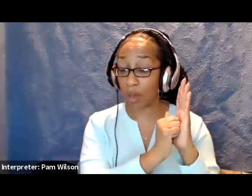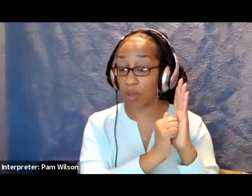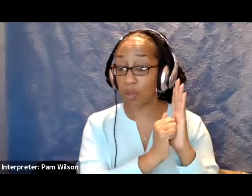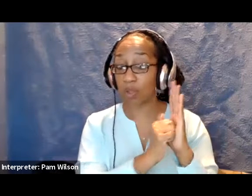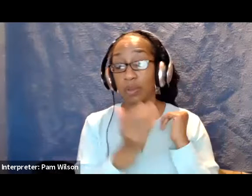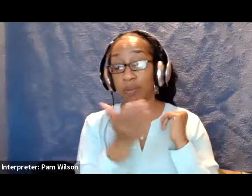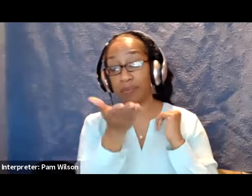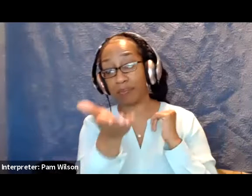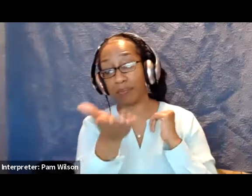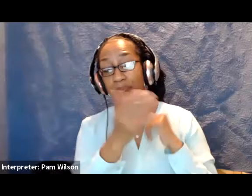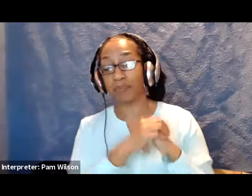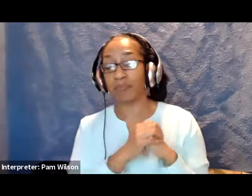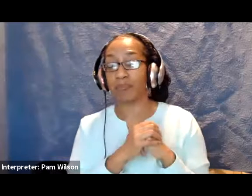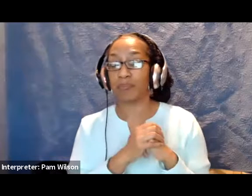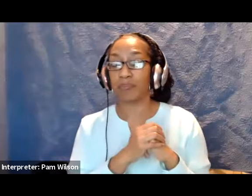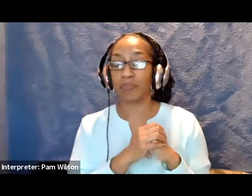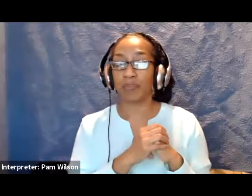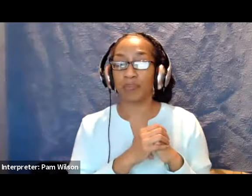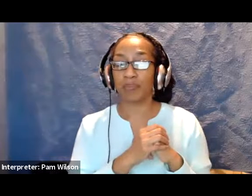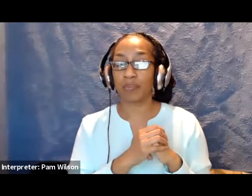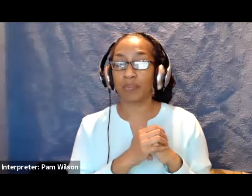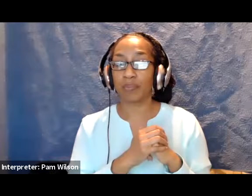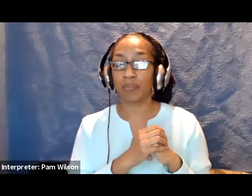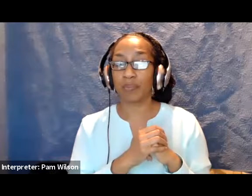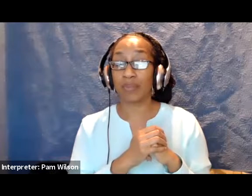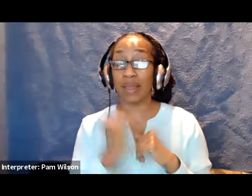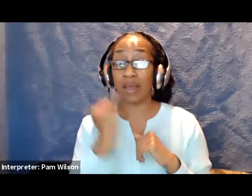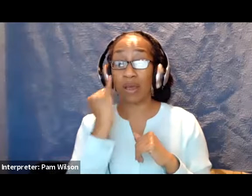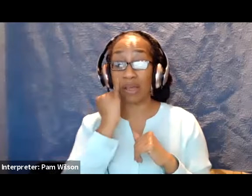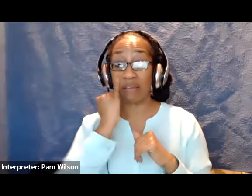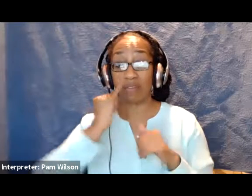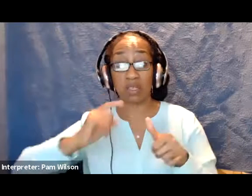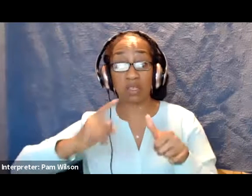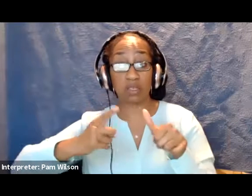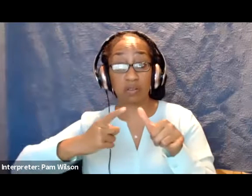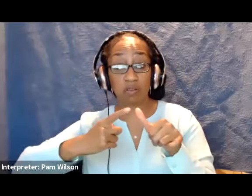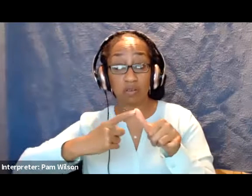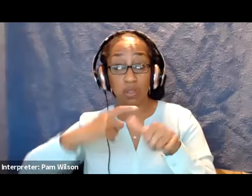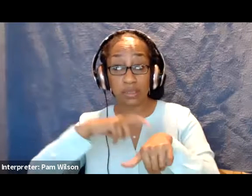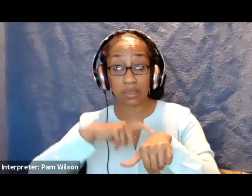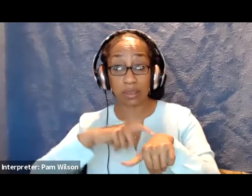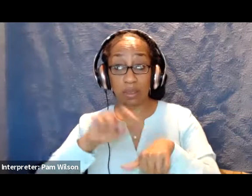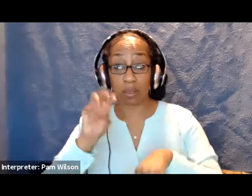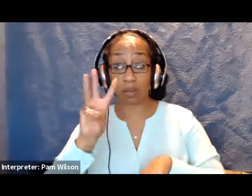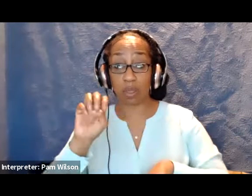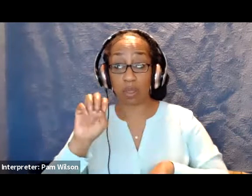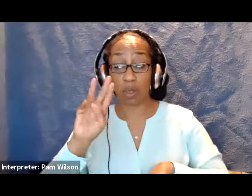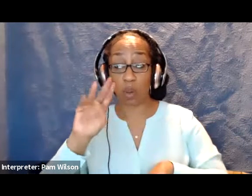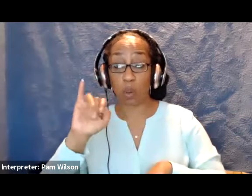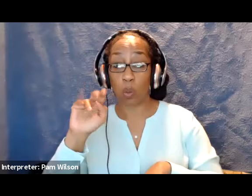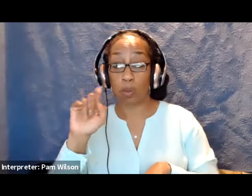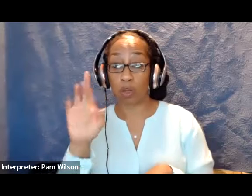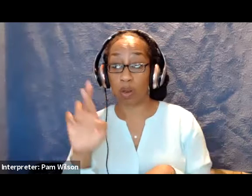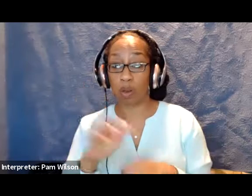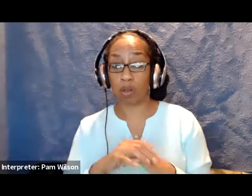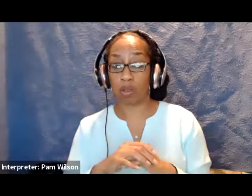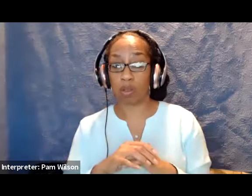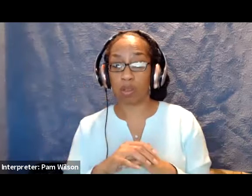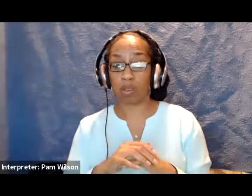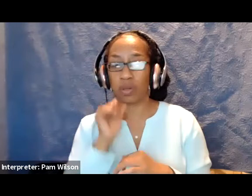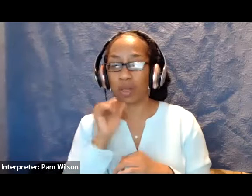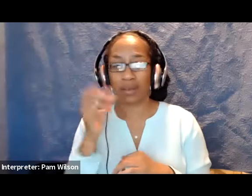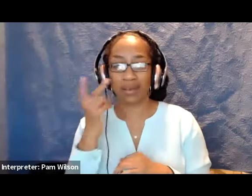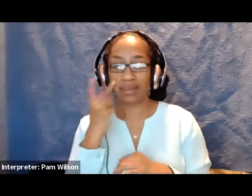go. This is what's going to happen. Now, if it's your first webinar, you're not going to see upcoming